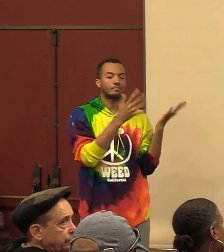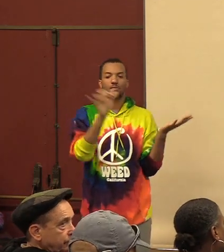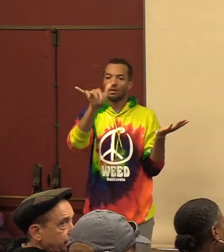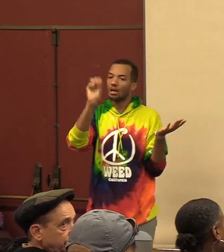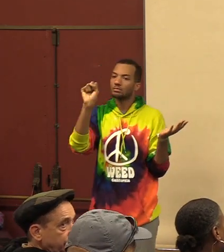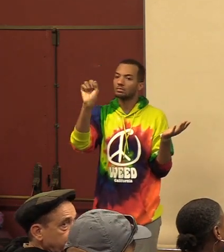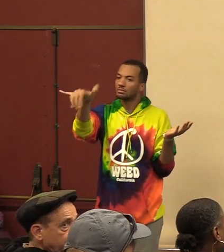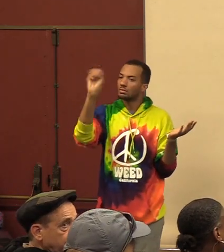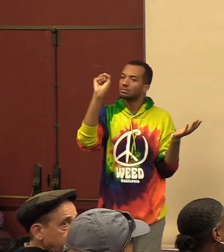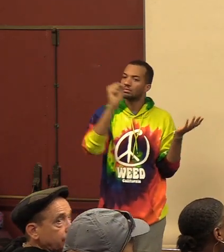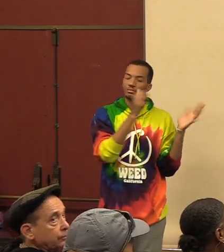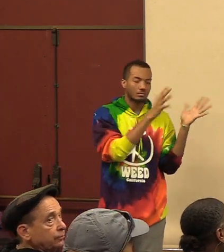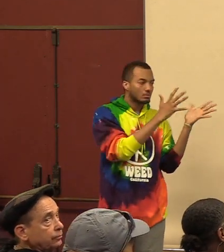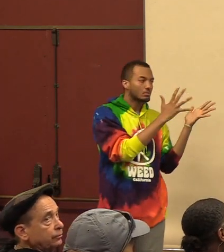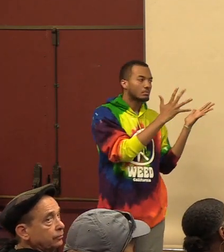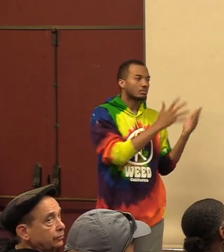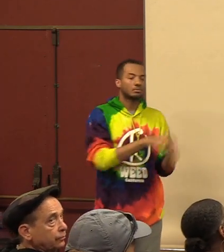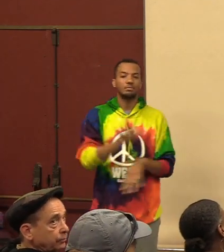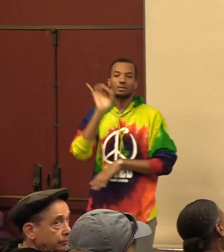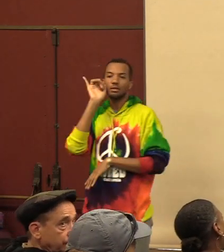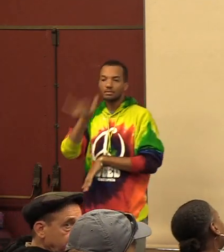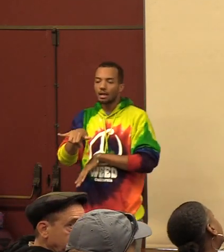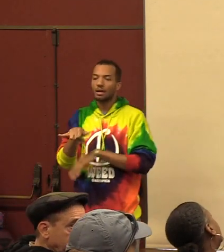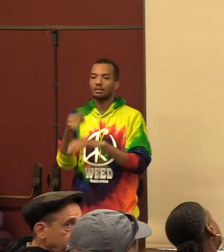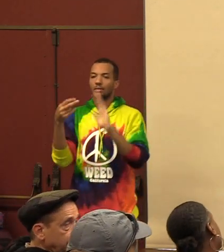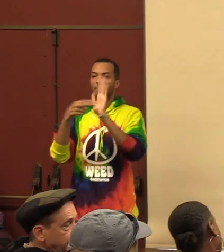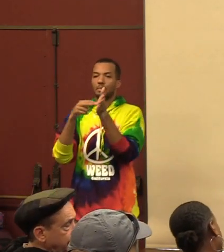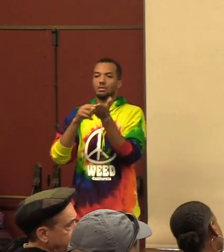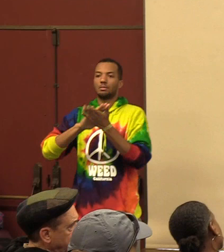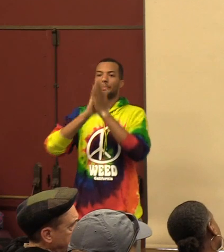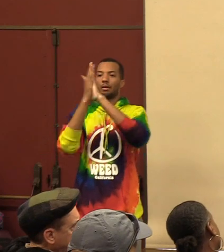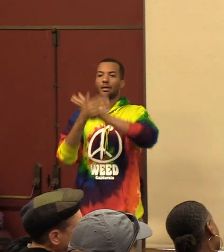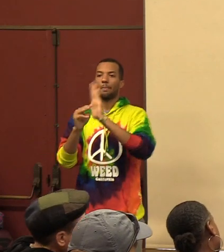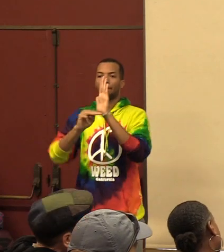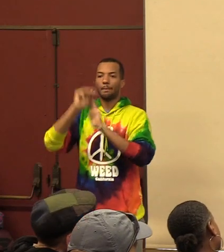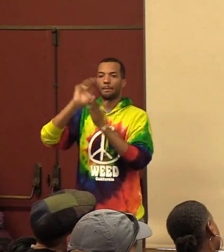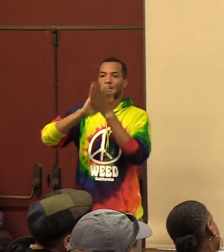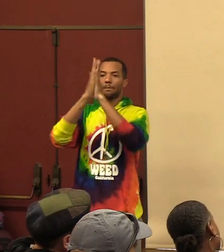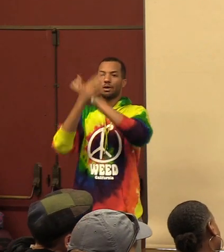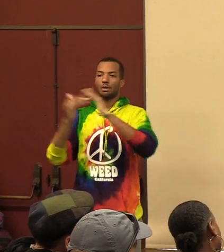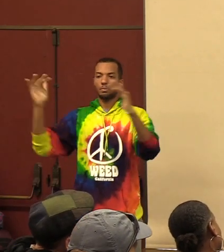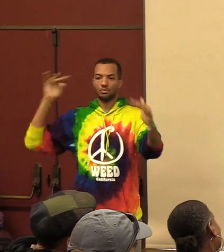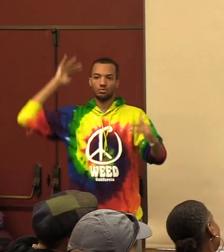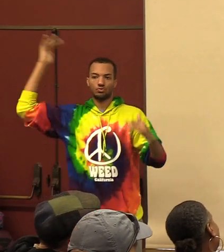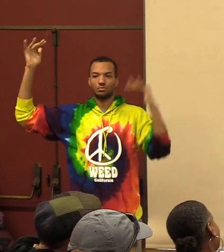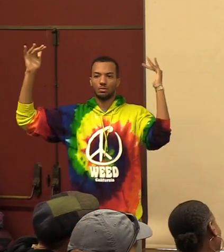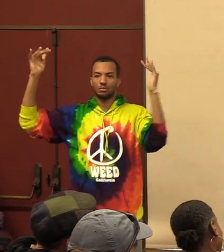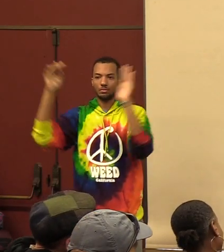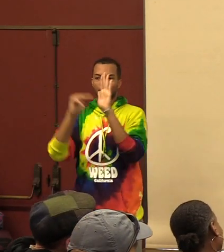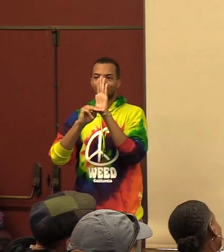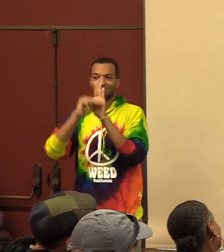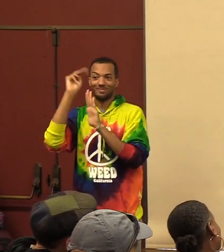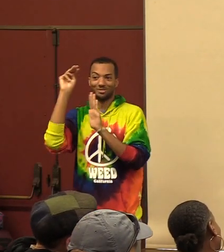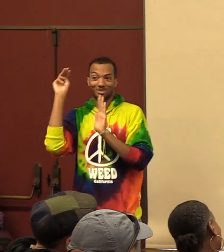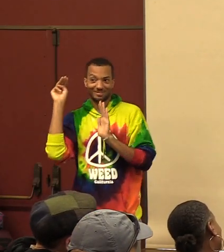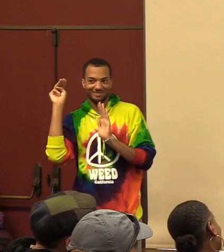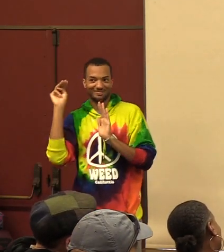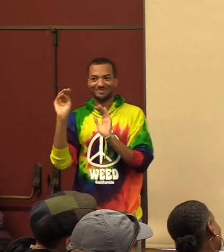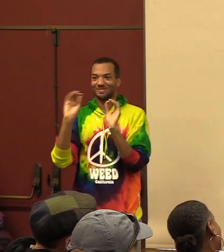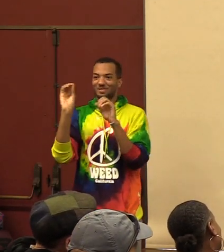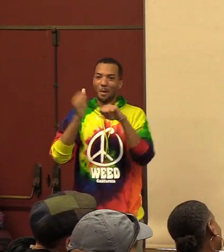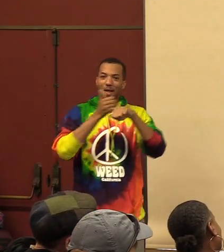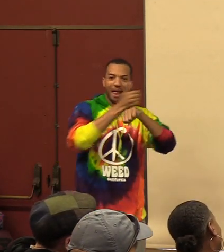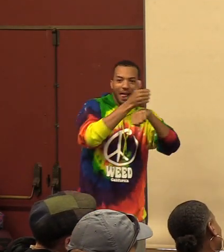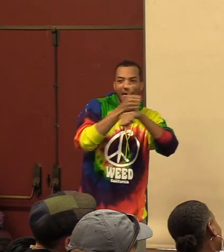Yeah. That is when you grow up and you become an adult. You don't shift the blame on